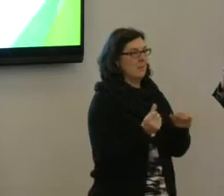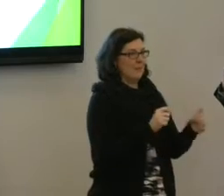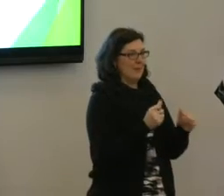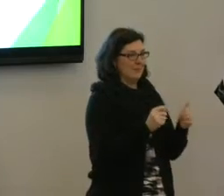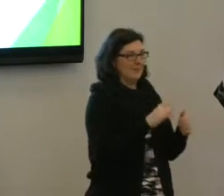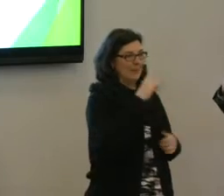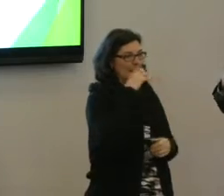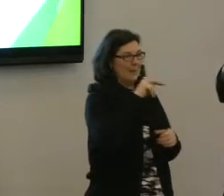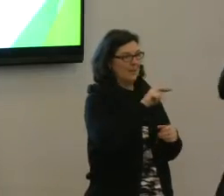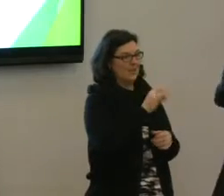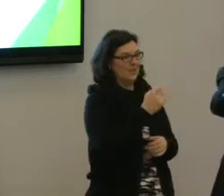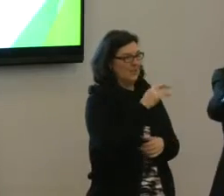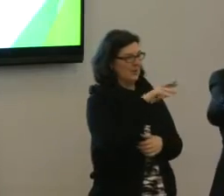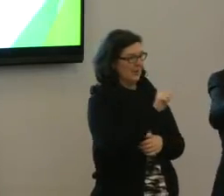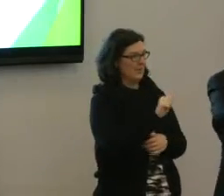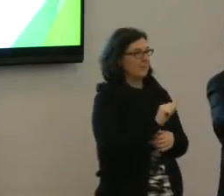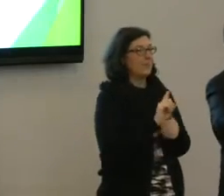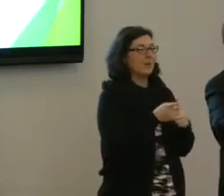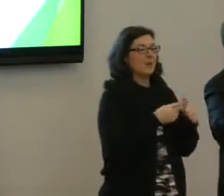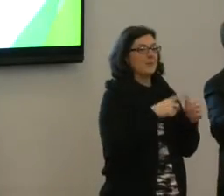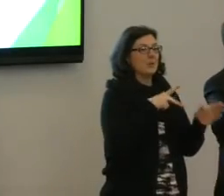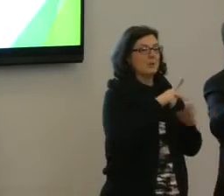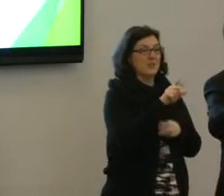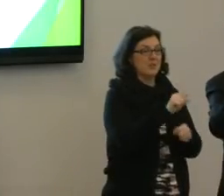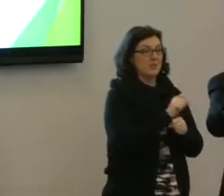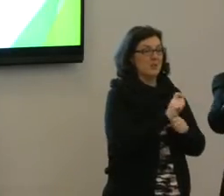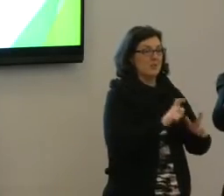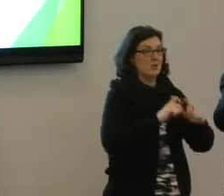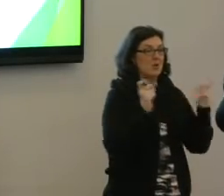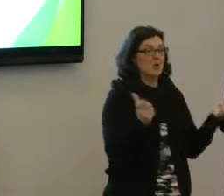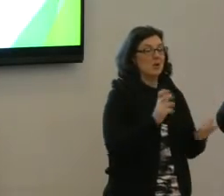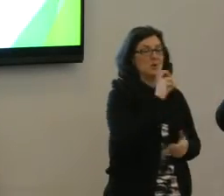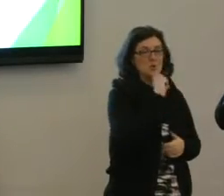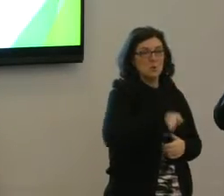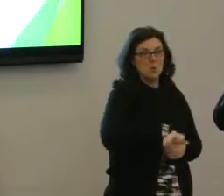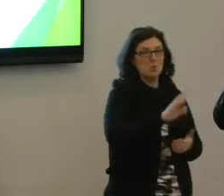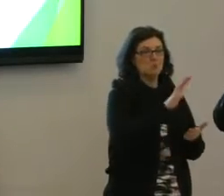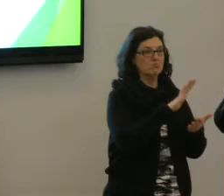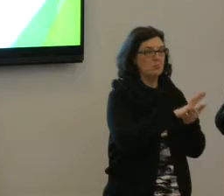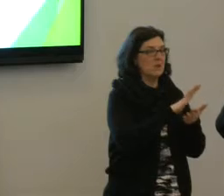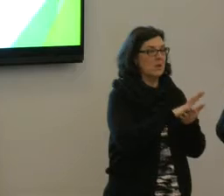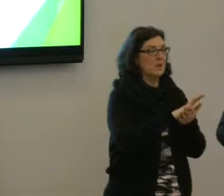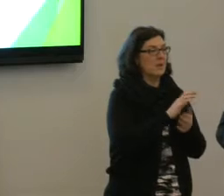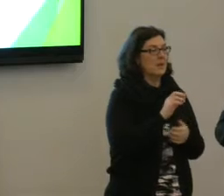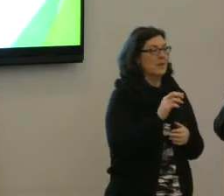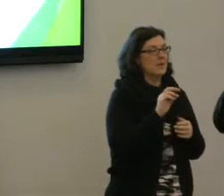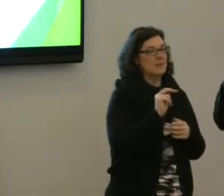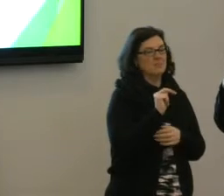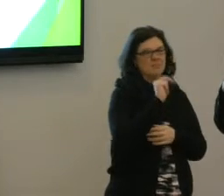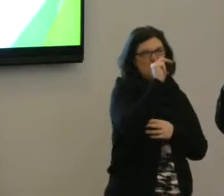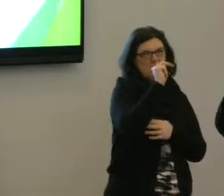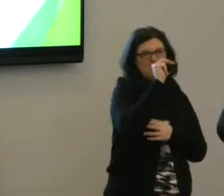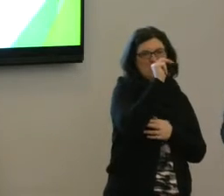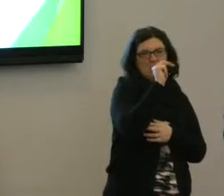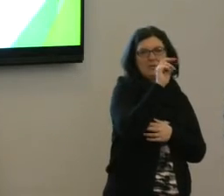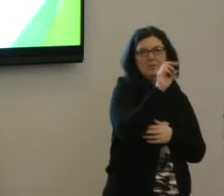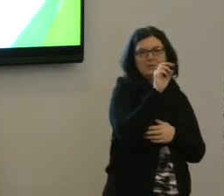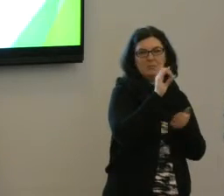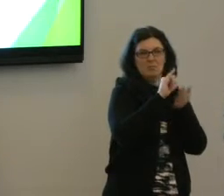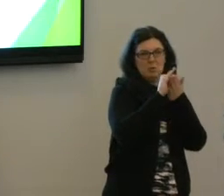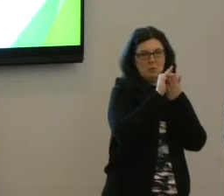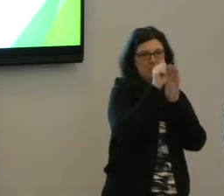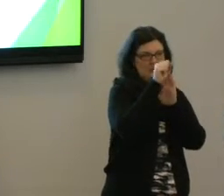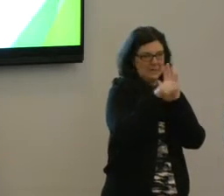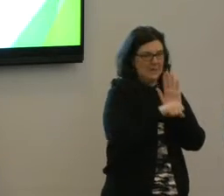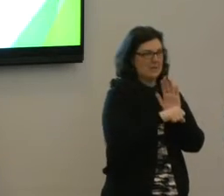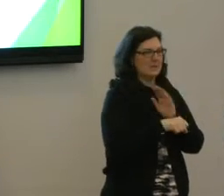Nigeria. My first professional job was at a large old institution in New York, Upper New York State, with 1,500 people.